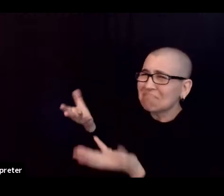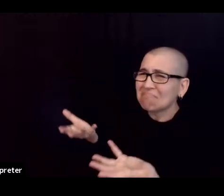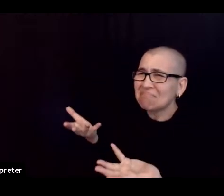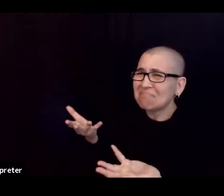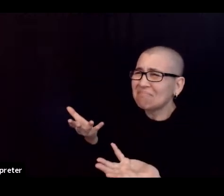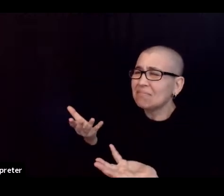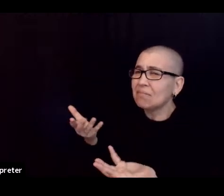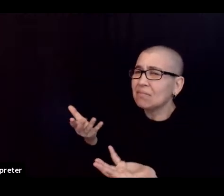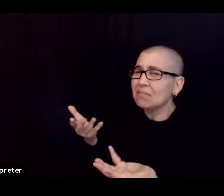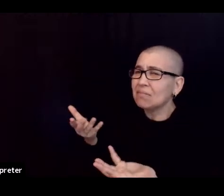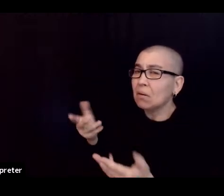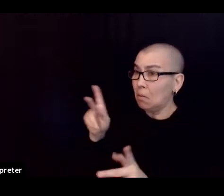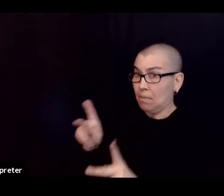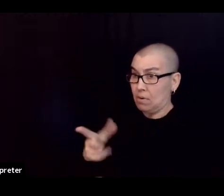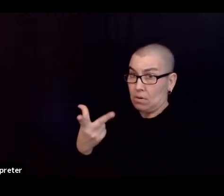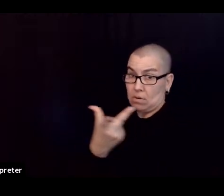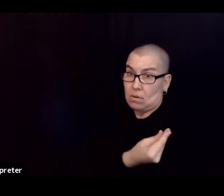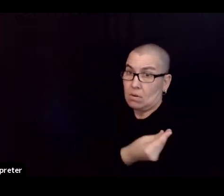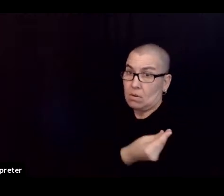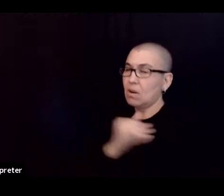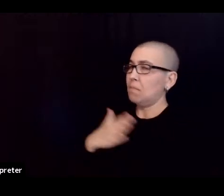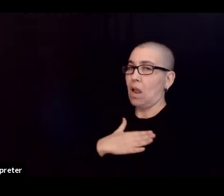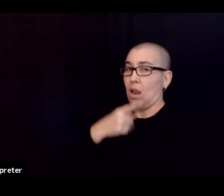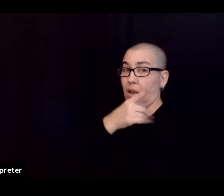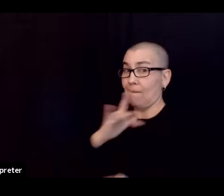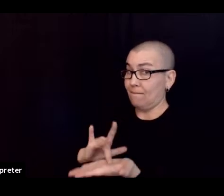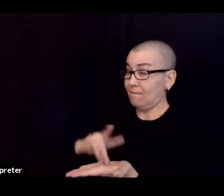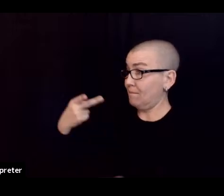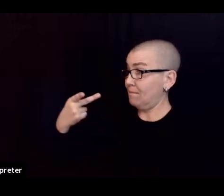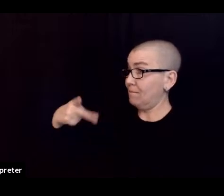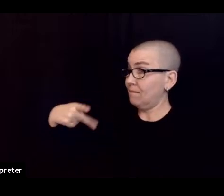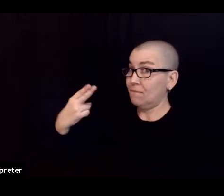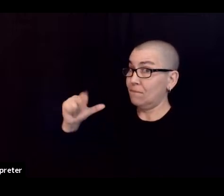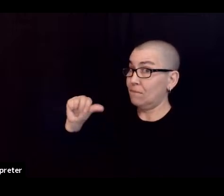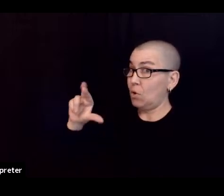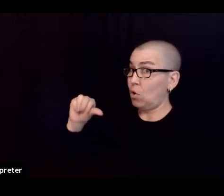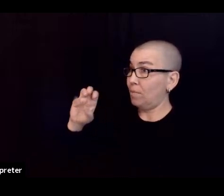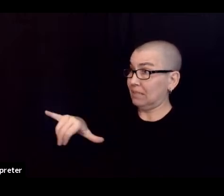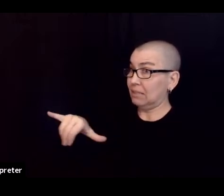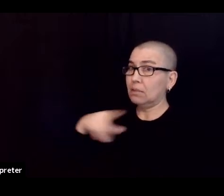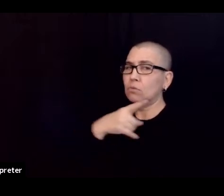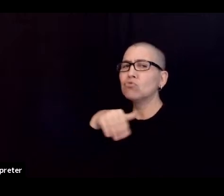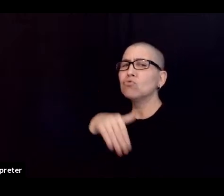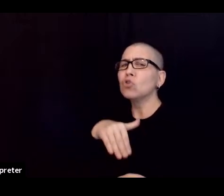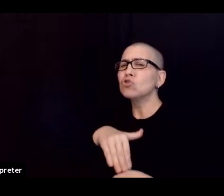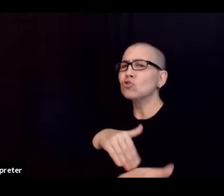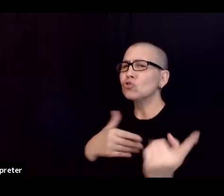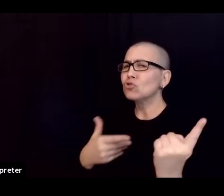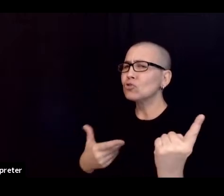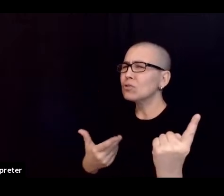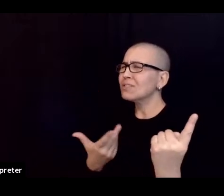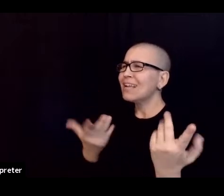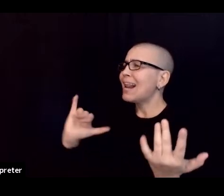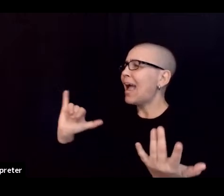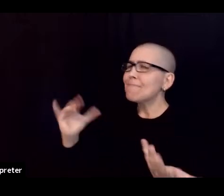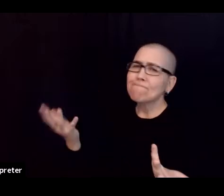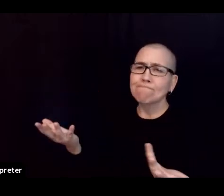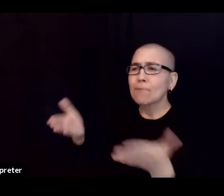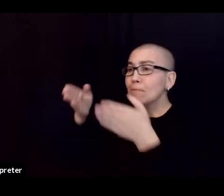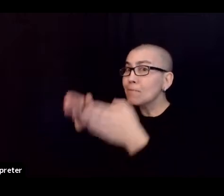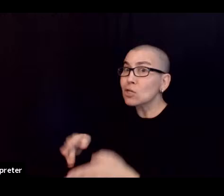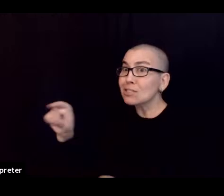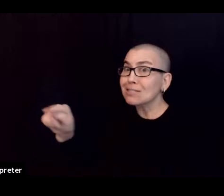health. How will someone, for instance, who has one of those underlying conditions get a vaccine, especially if they're going to